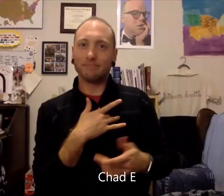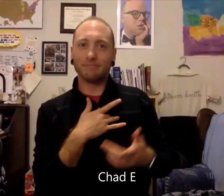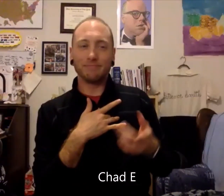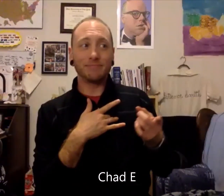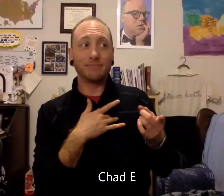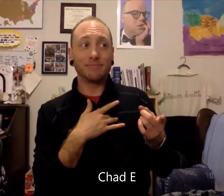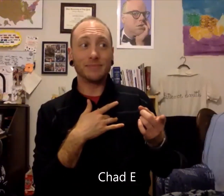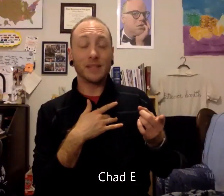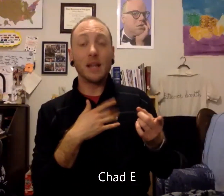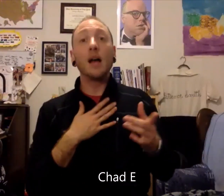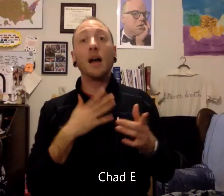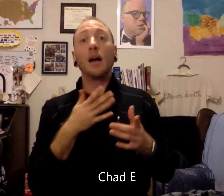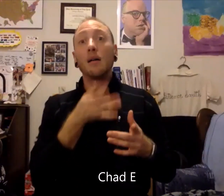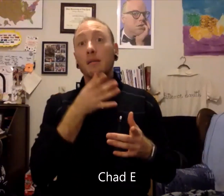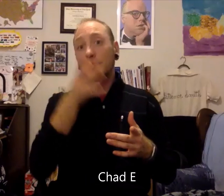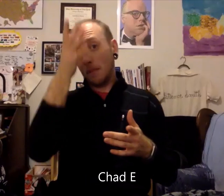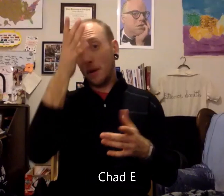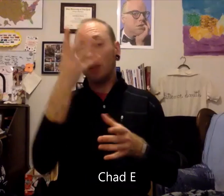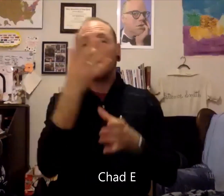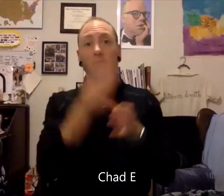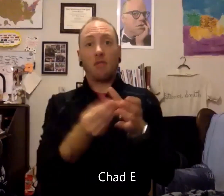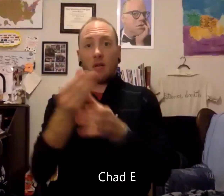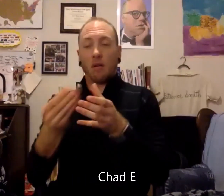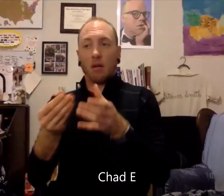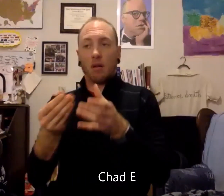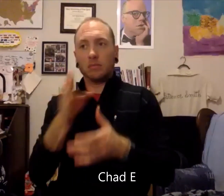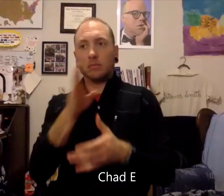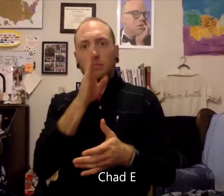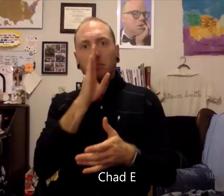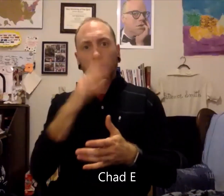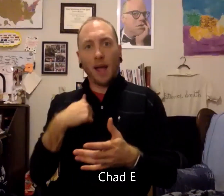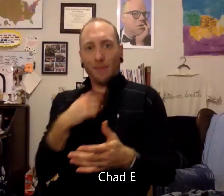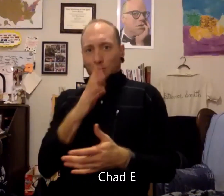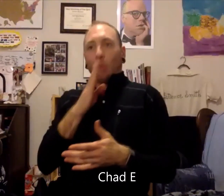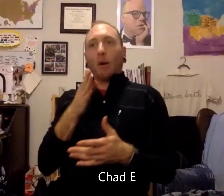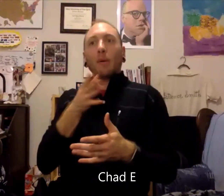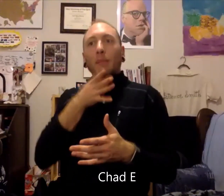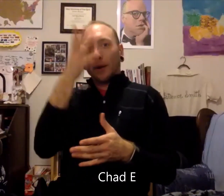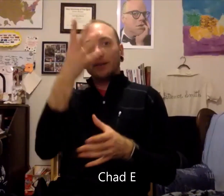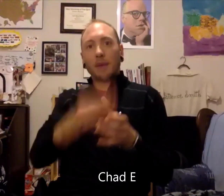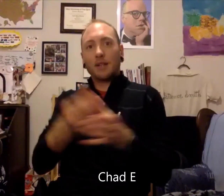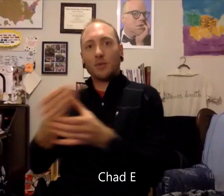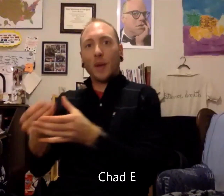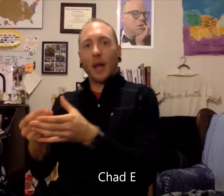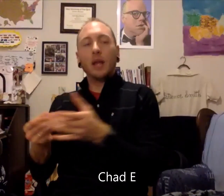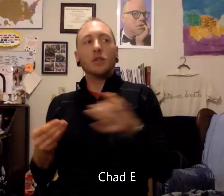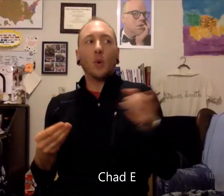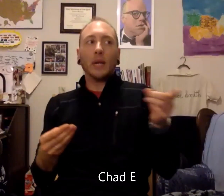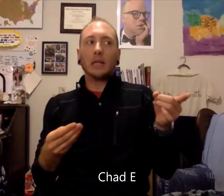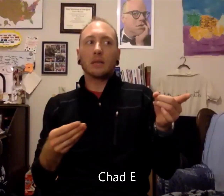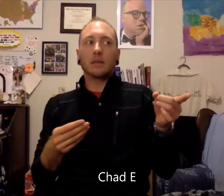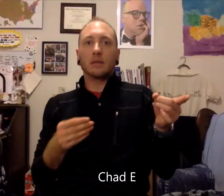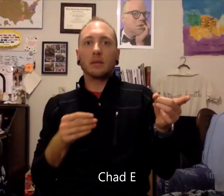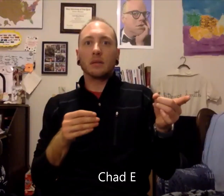parents in sobriety, and he has been, like my second father for, for the last 33